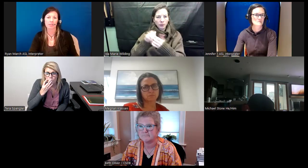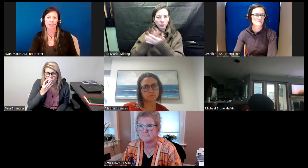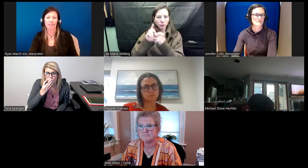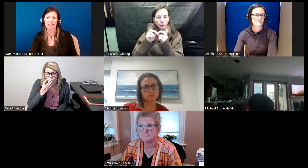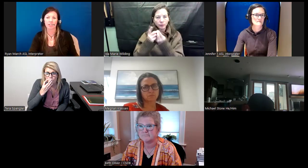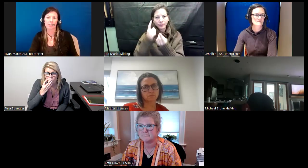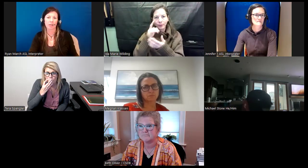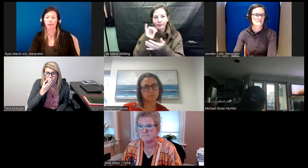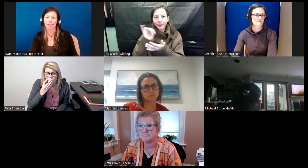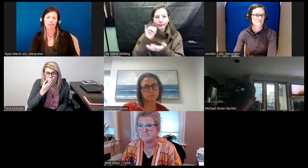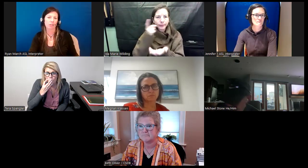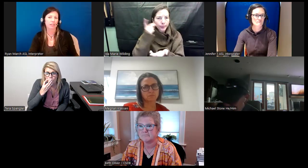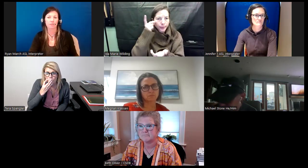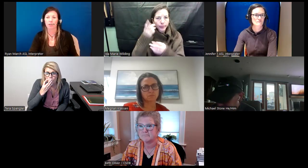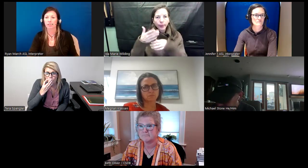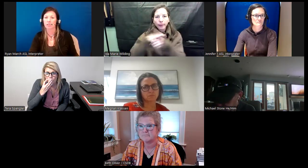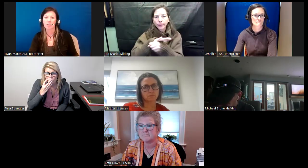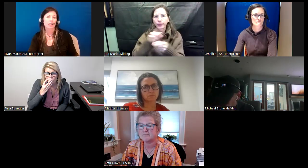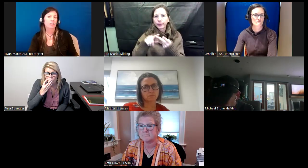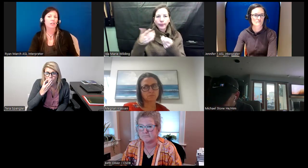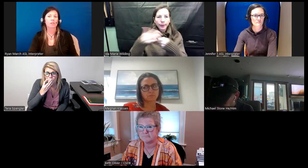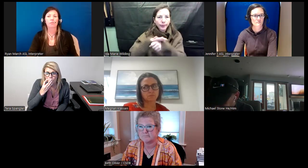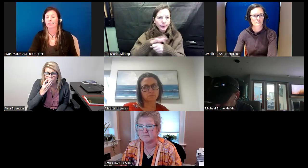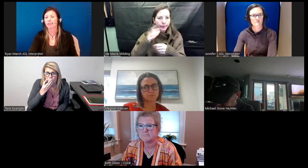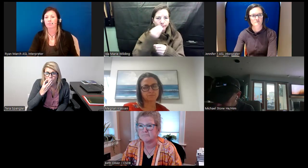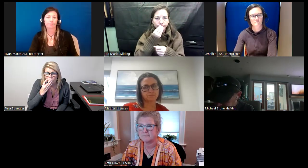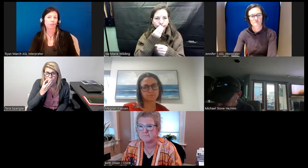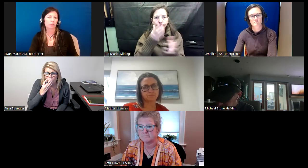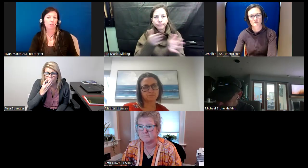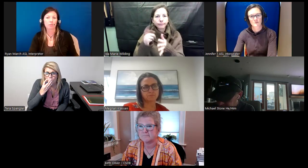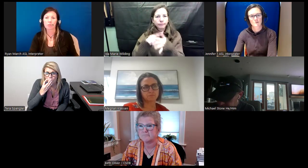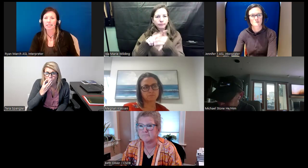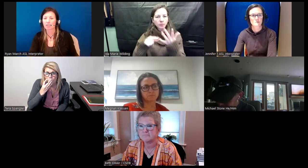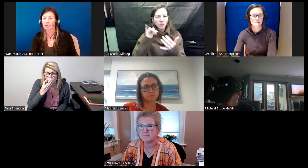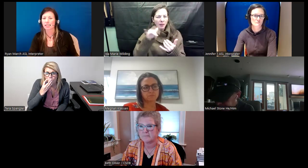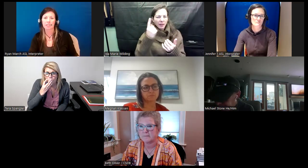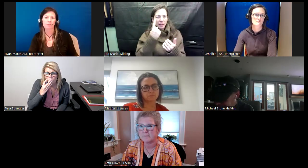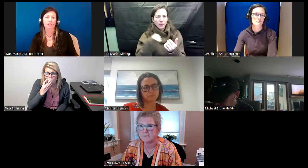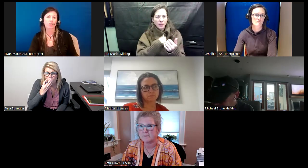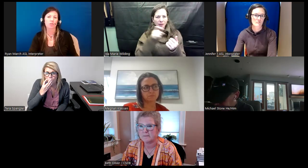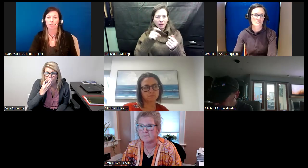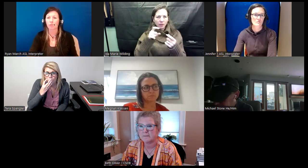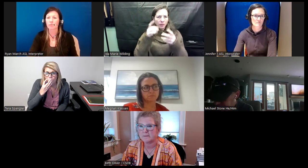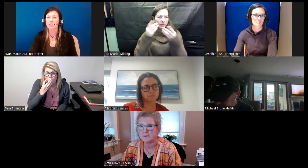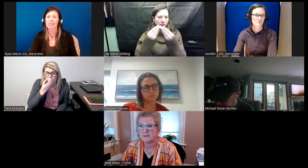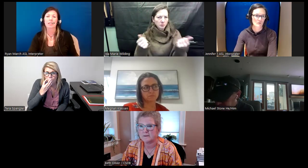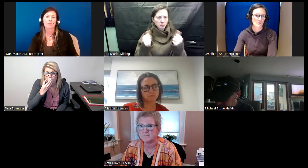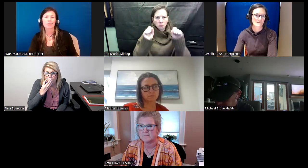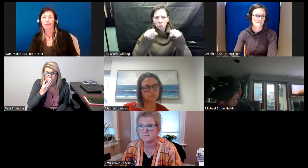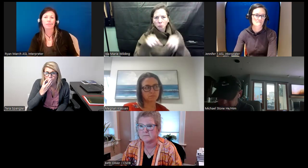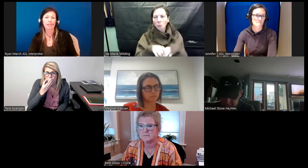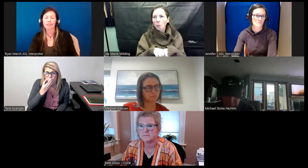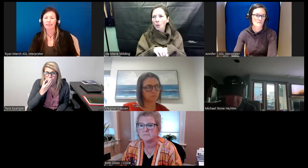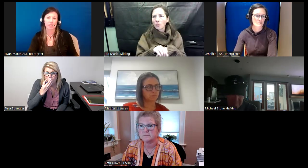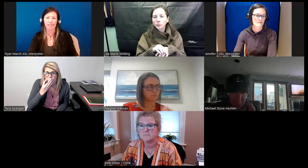get some clarification. Like, why are we struggling as far as, with the school districts, as far as dorms,